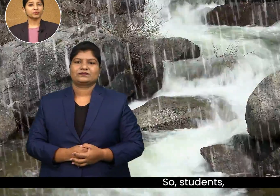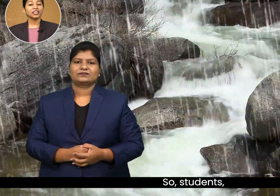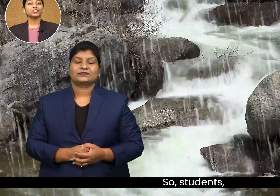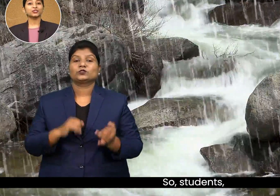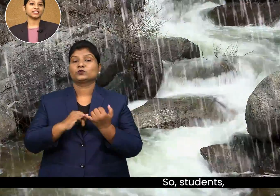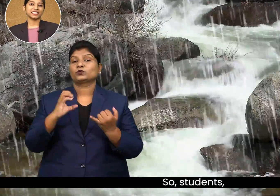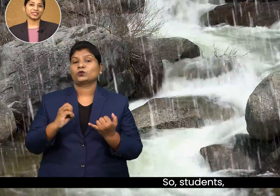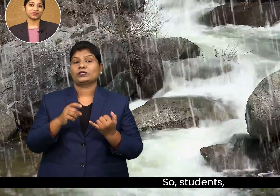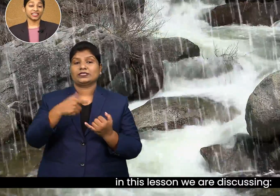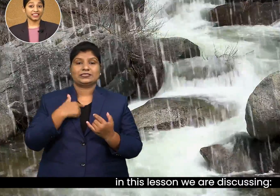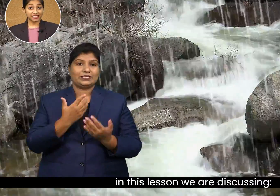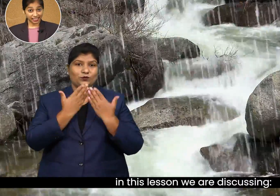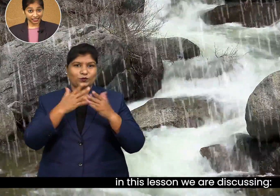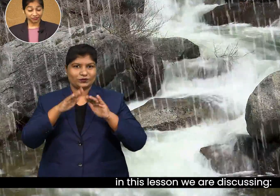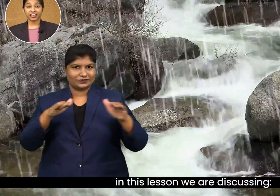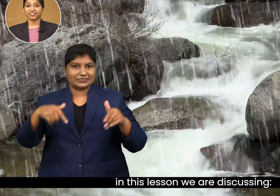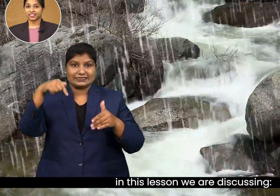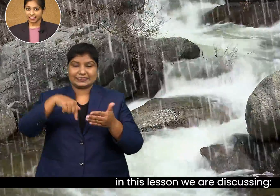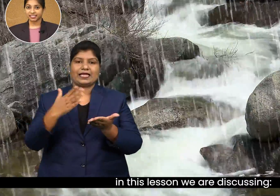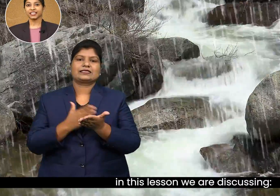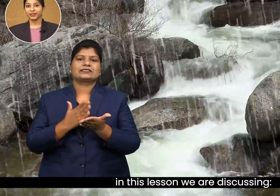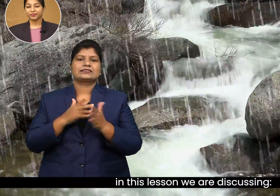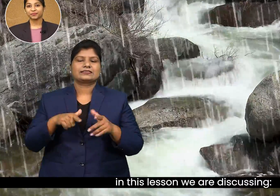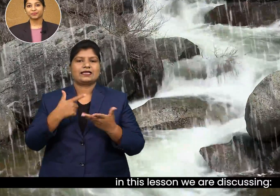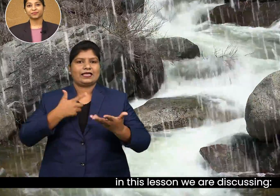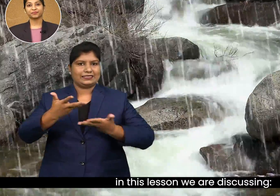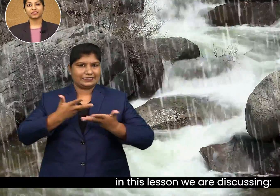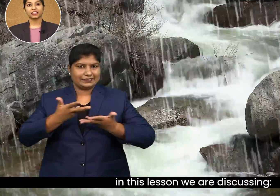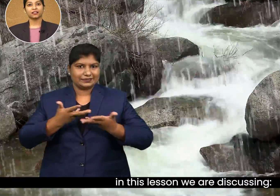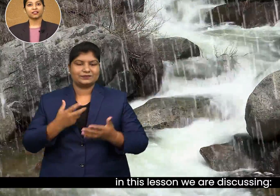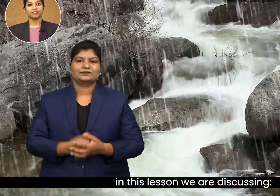So, students, in this lesson we are discussing